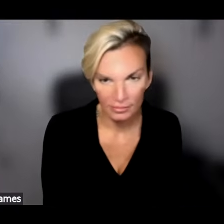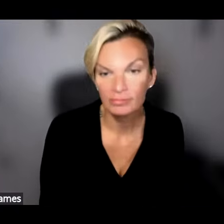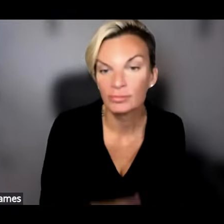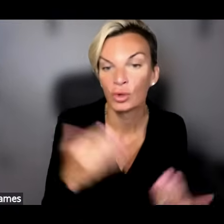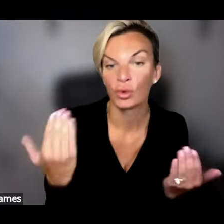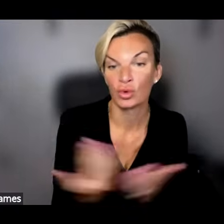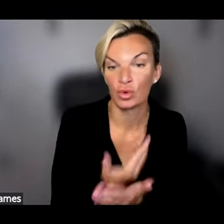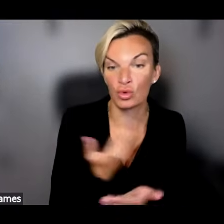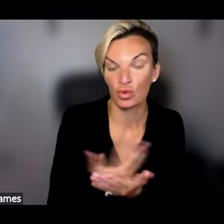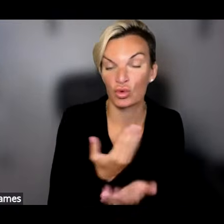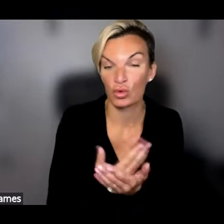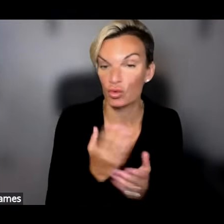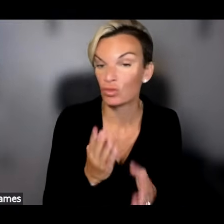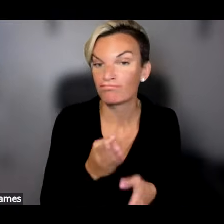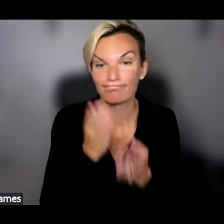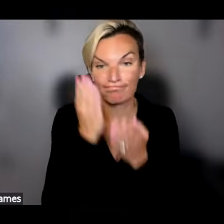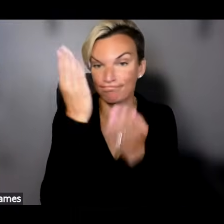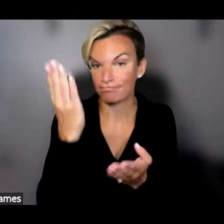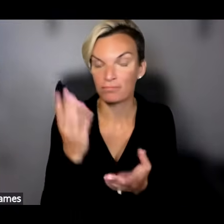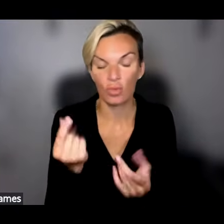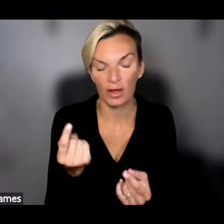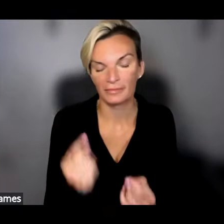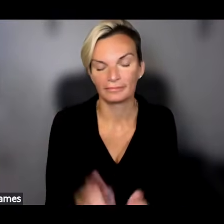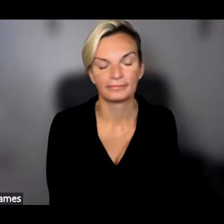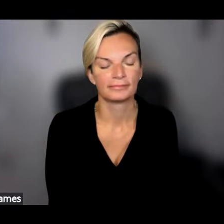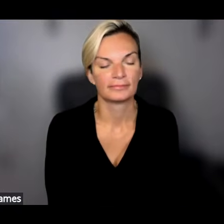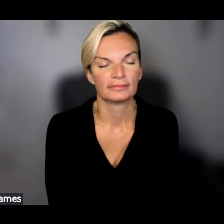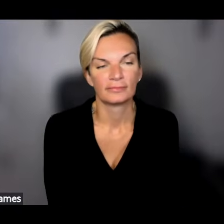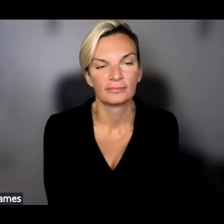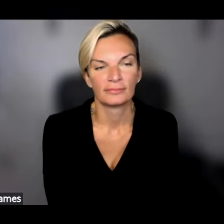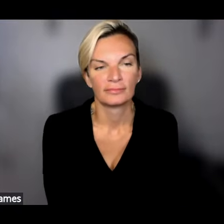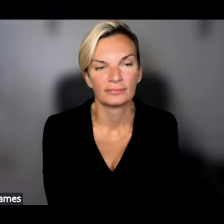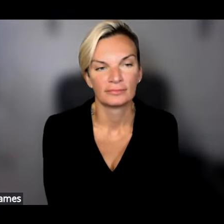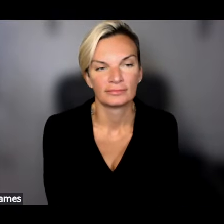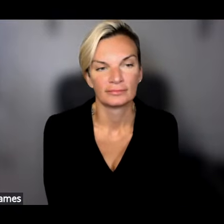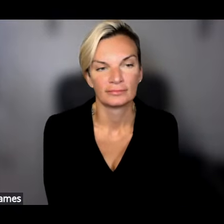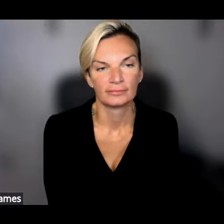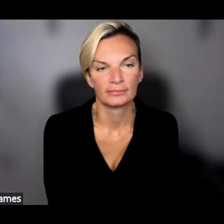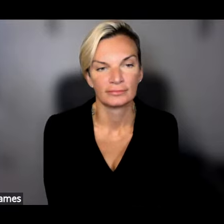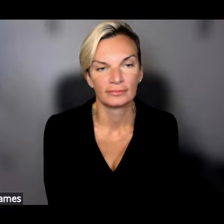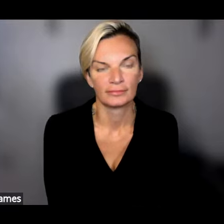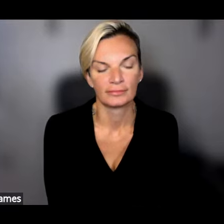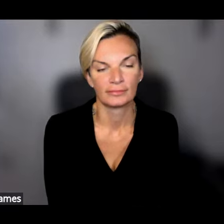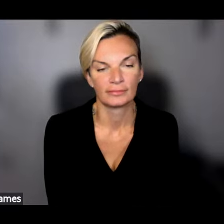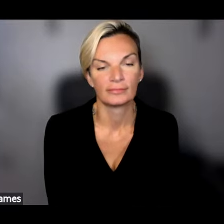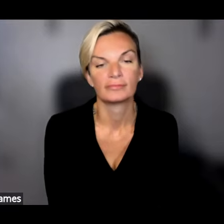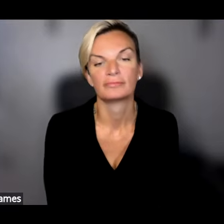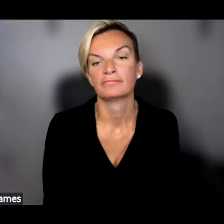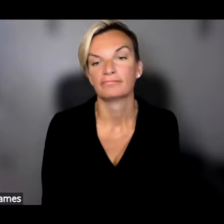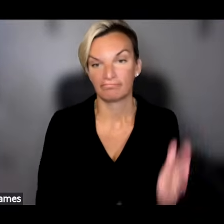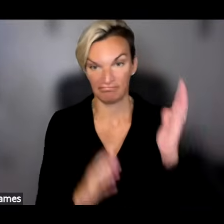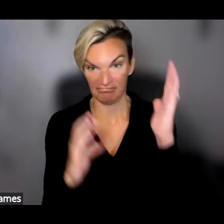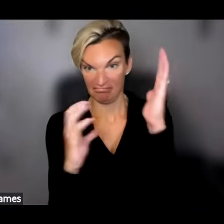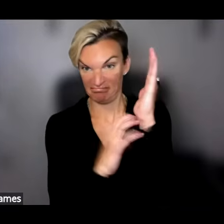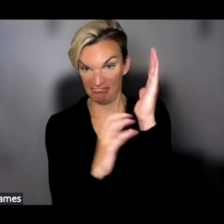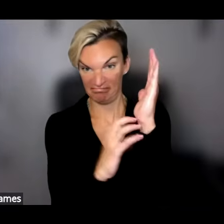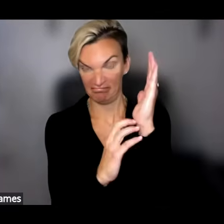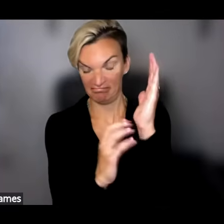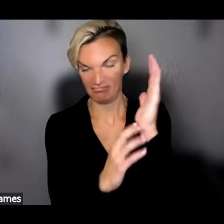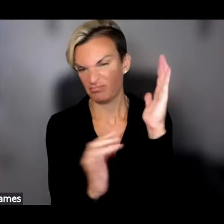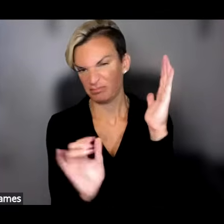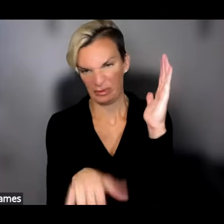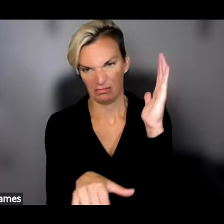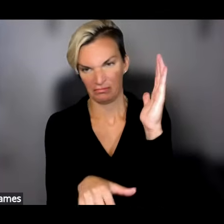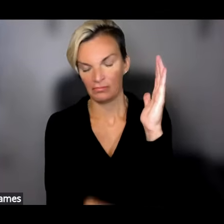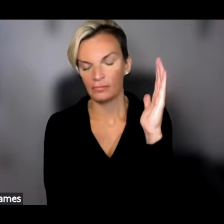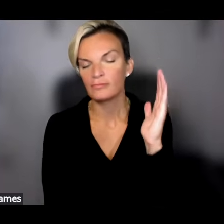new proposal would be keeping the substance below the same. It would say